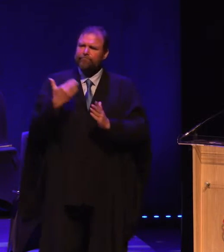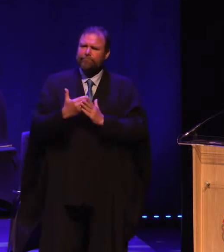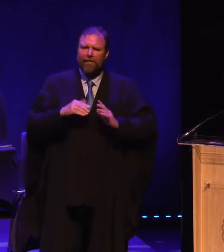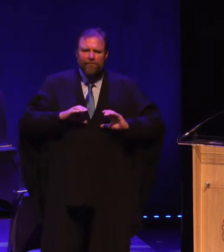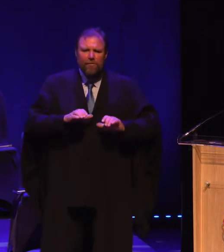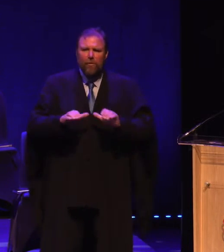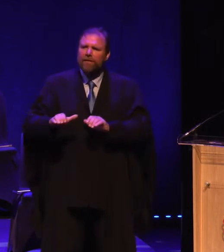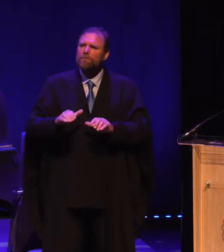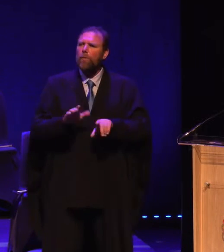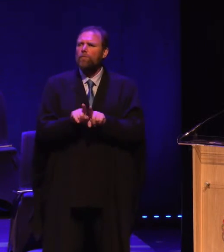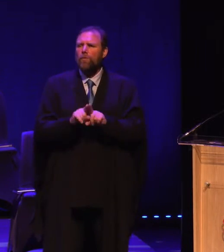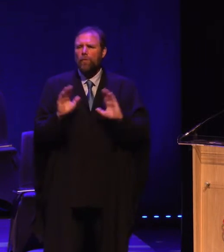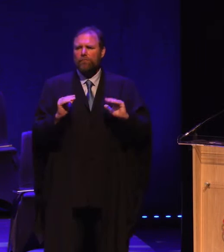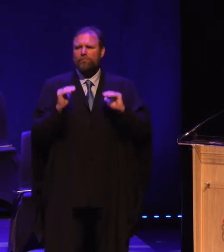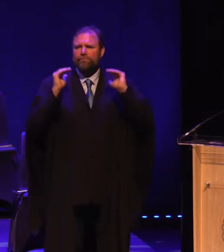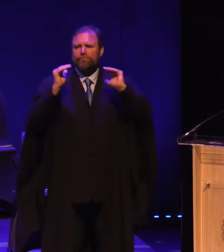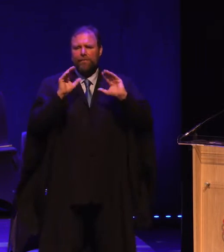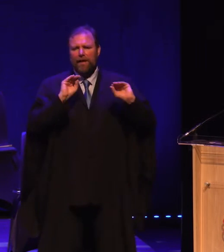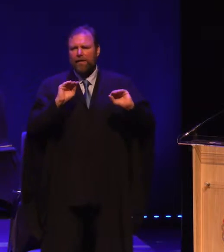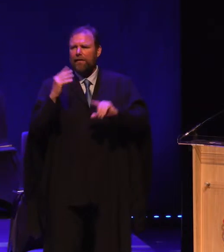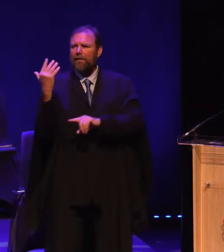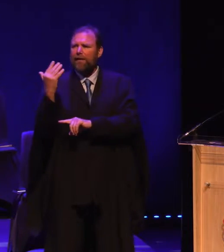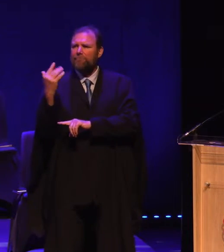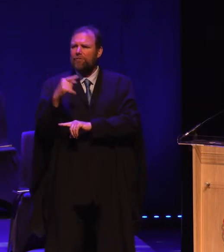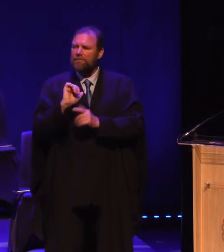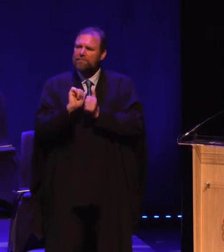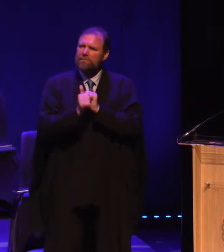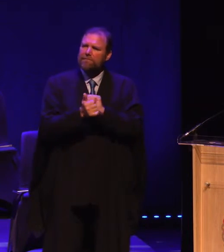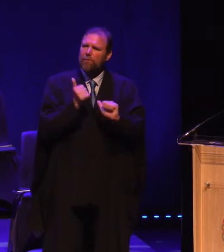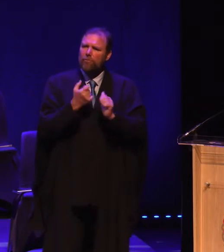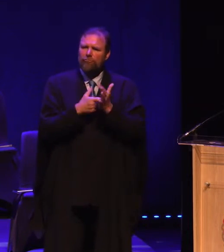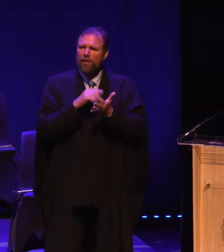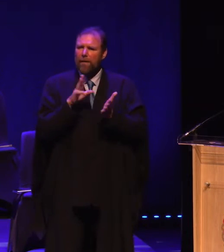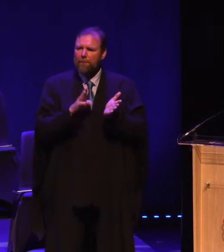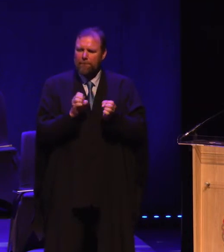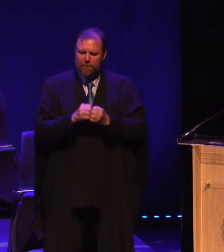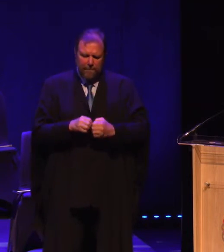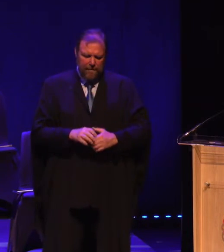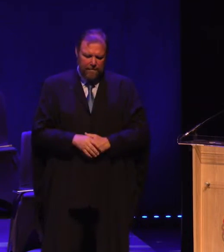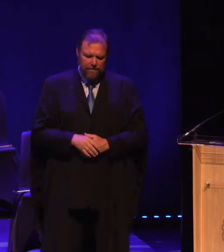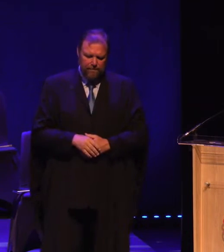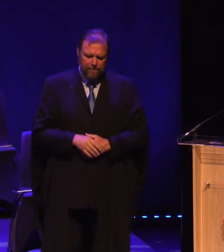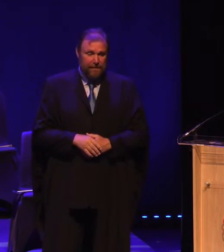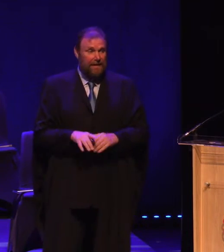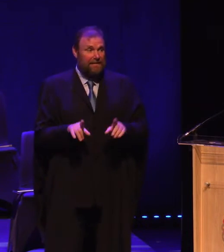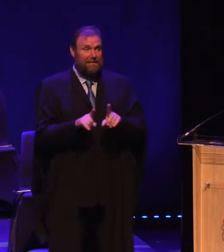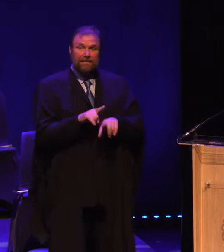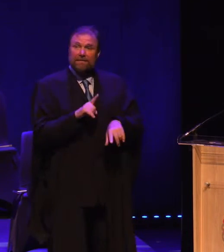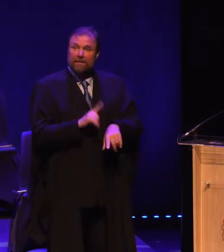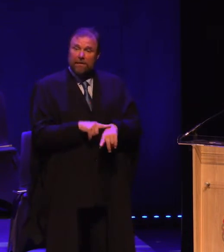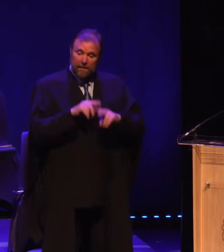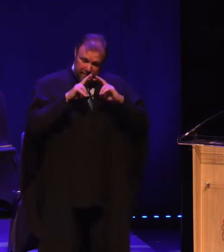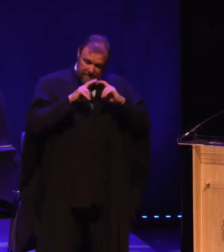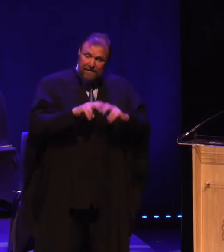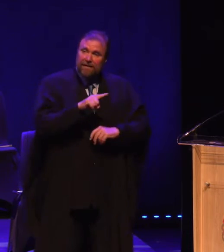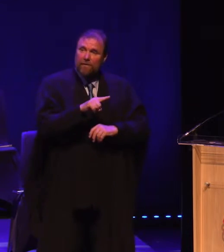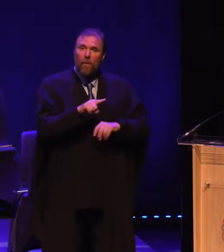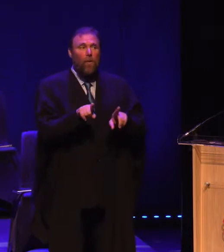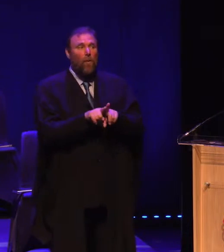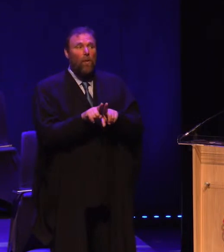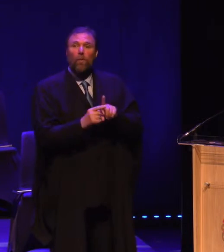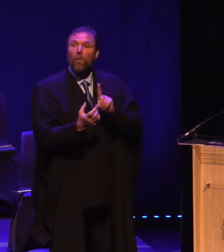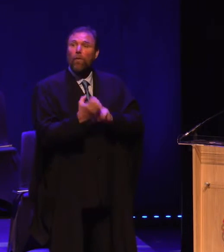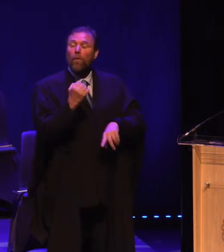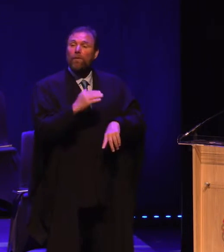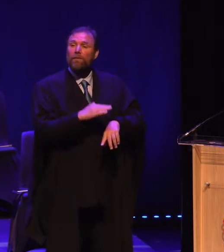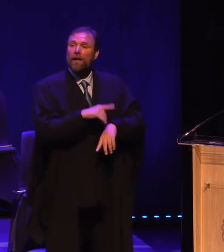senior lecturer in sports rehabilitation. In fact, during the time while studying for a PhD, Adeline also managed to find the time